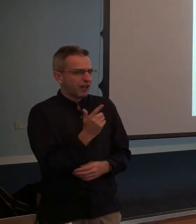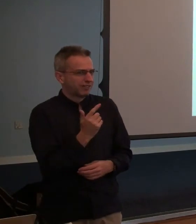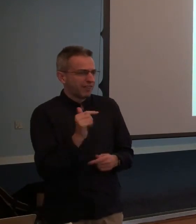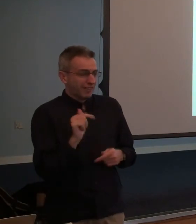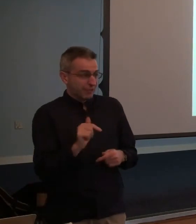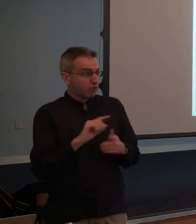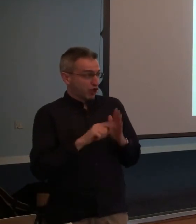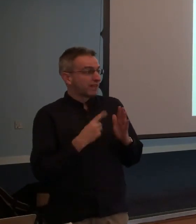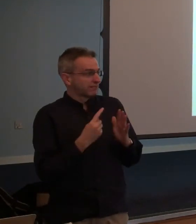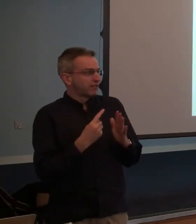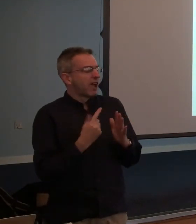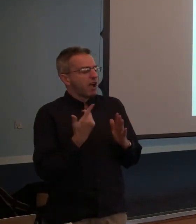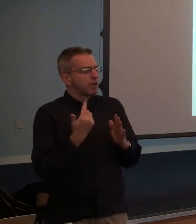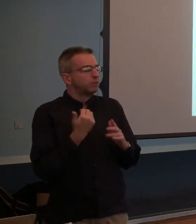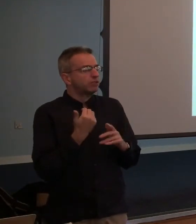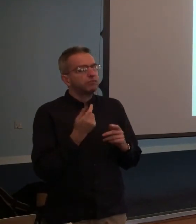title. But